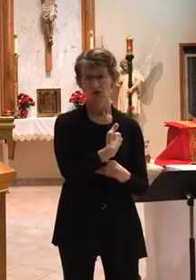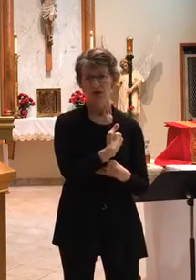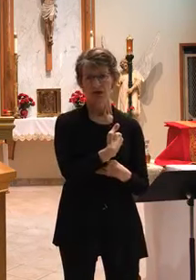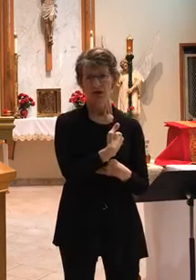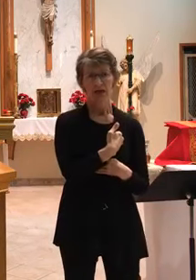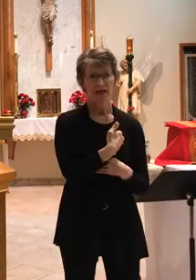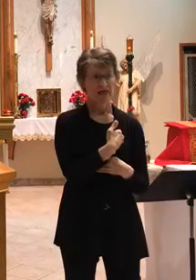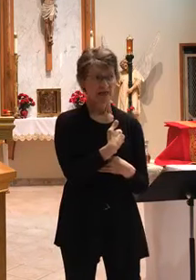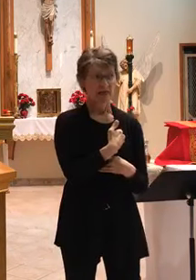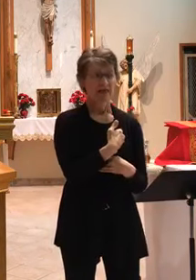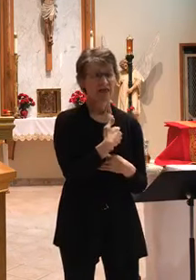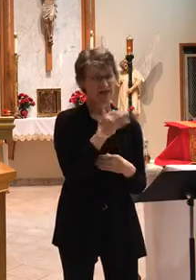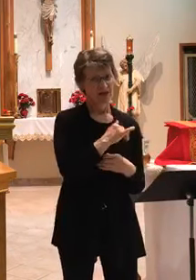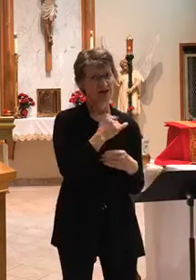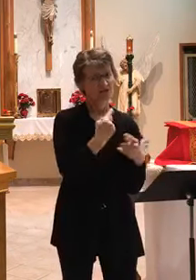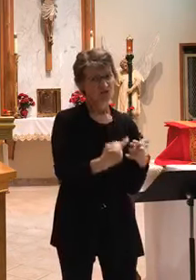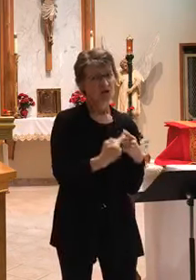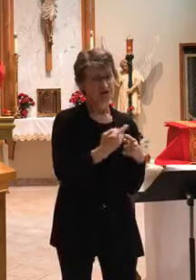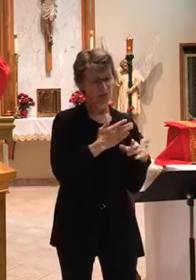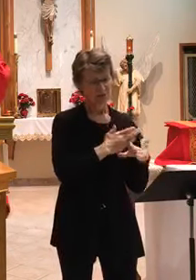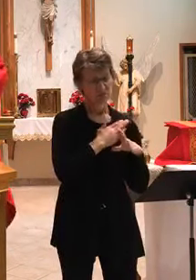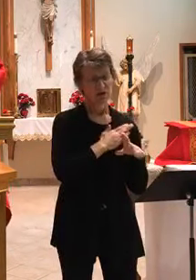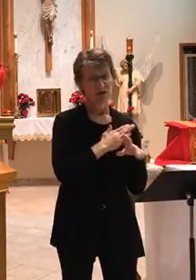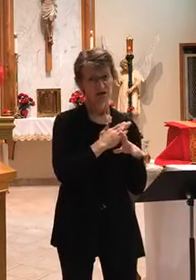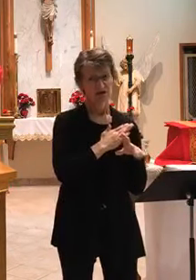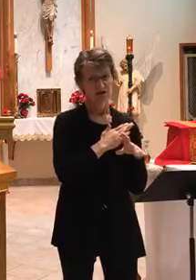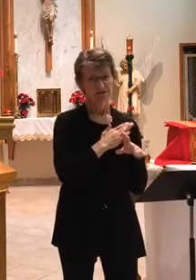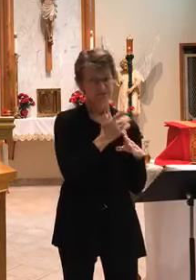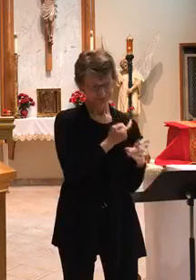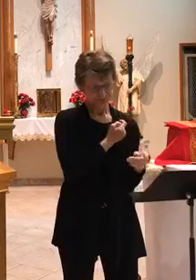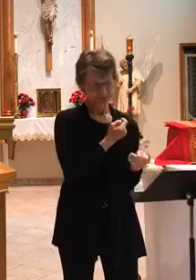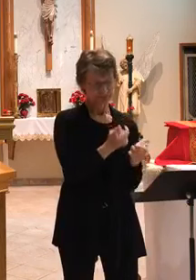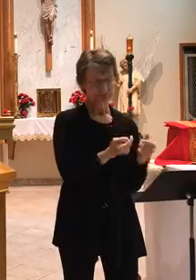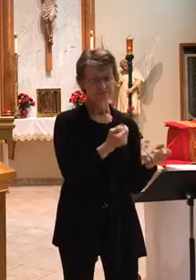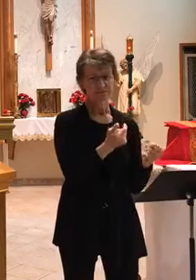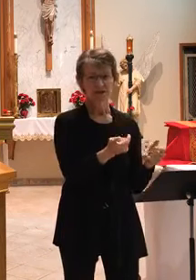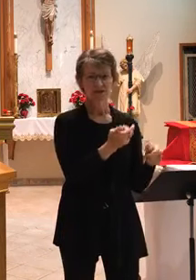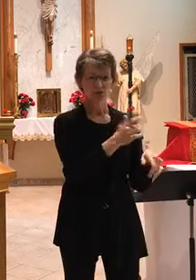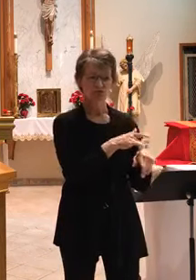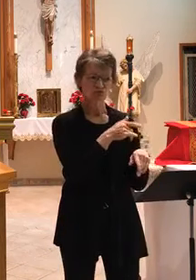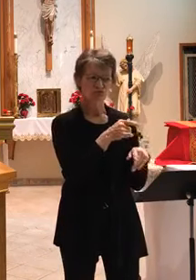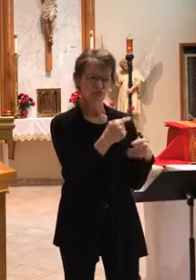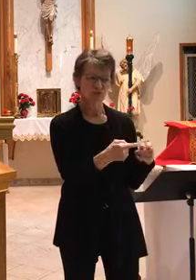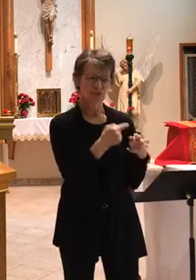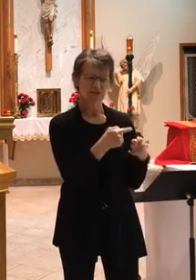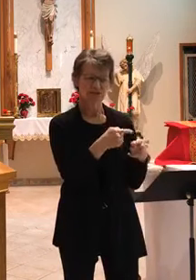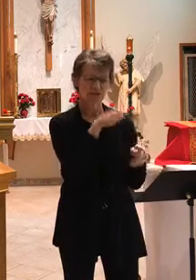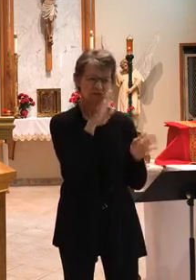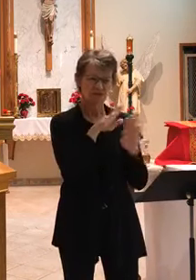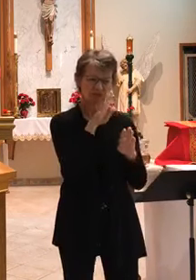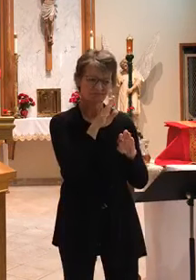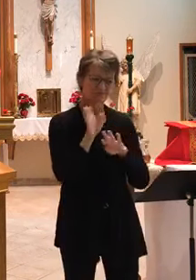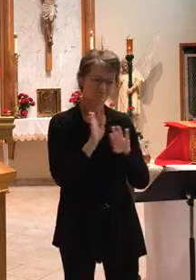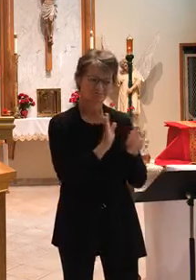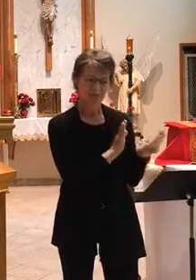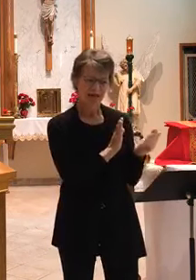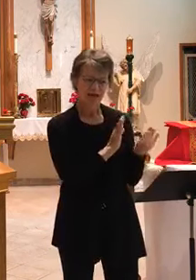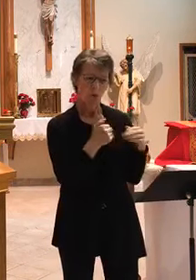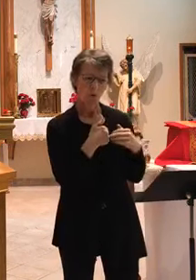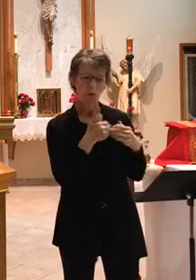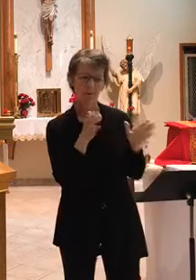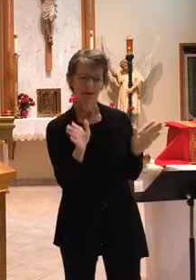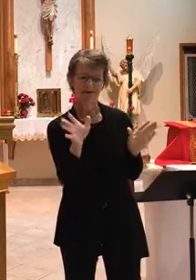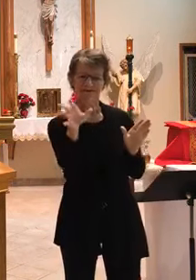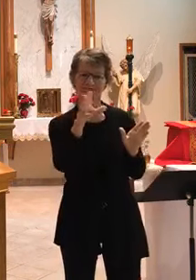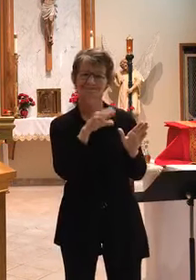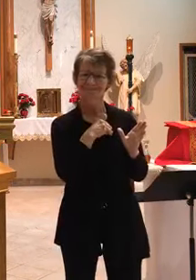is the weeds and rocks that will grow in the heart and the soul against the Holy Spirit. The works of the